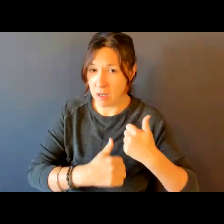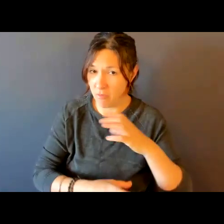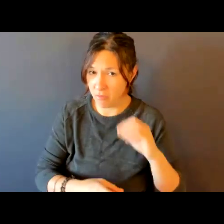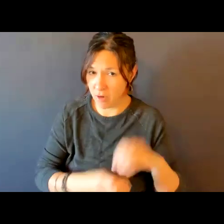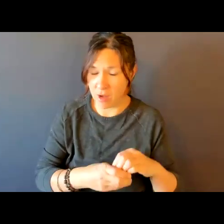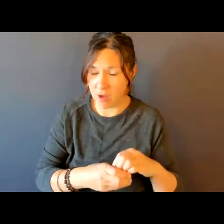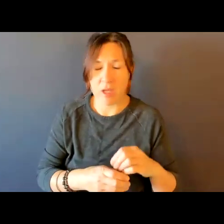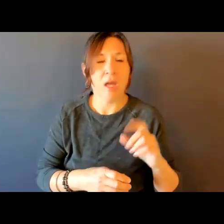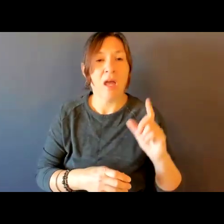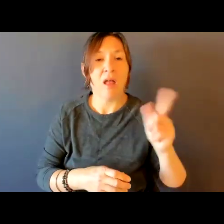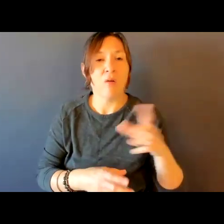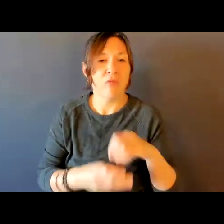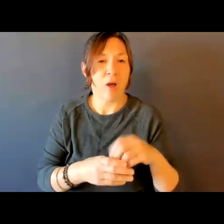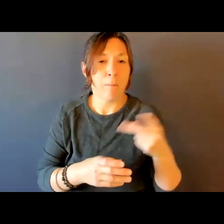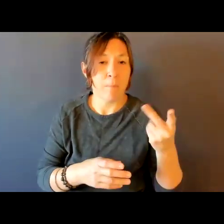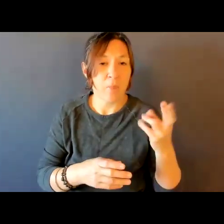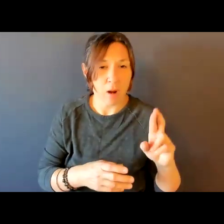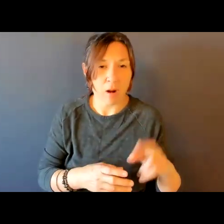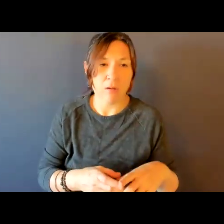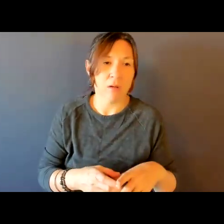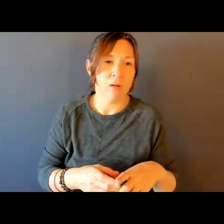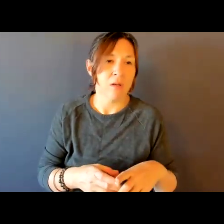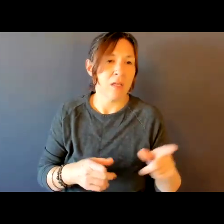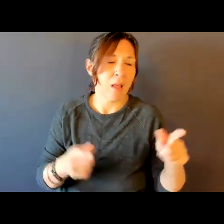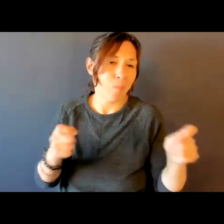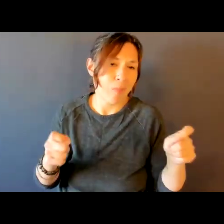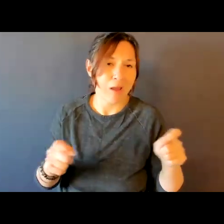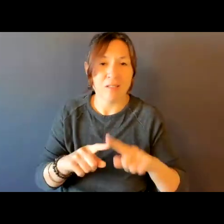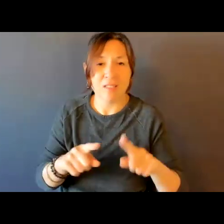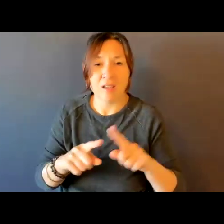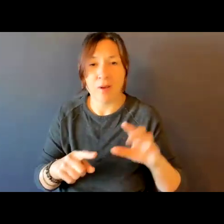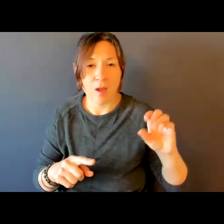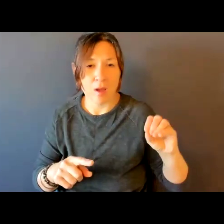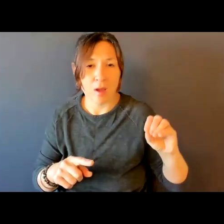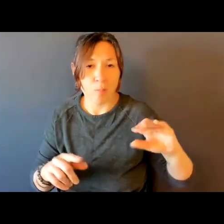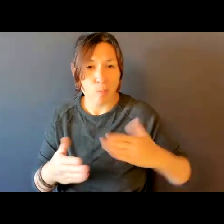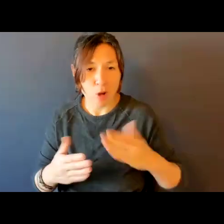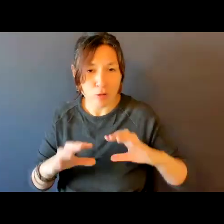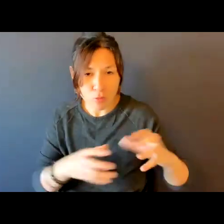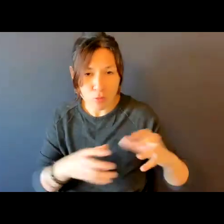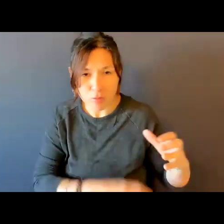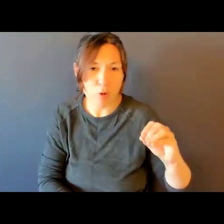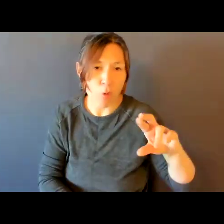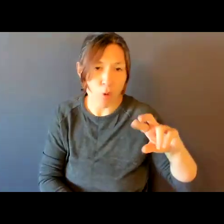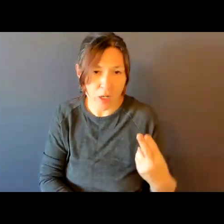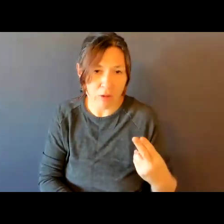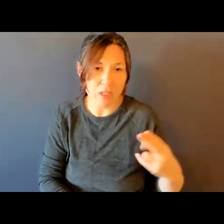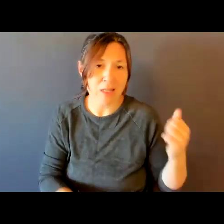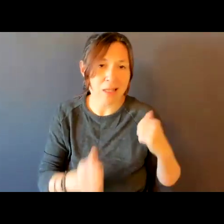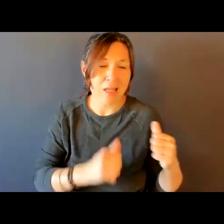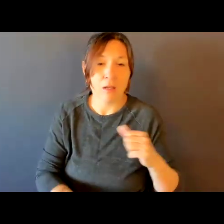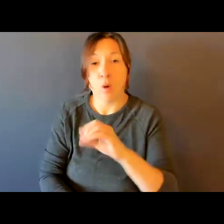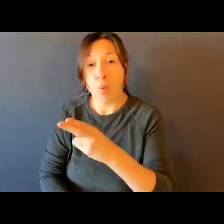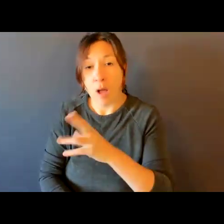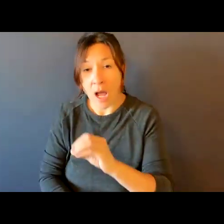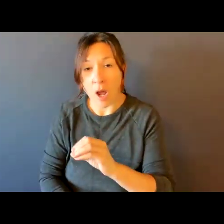public relations and management of various orchestras and theaters around the country in Ohio, Maryland,